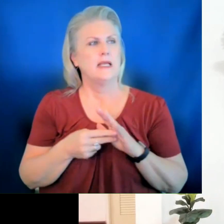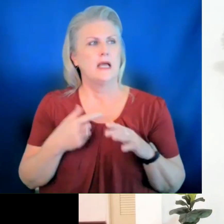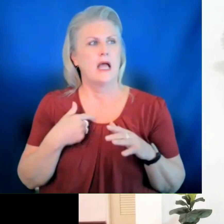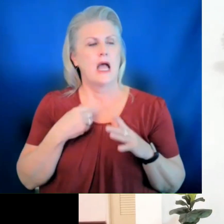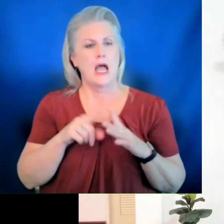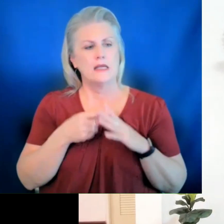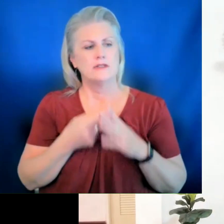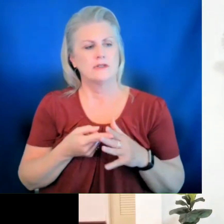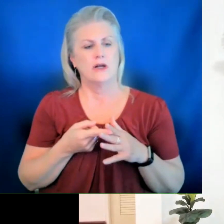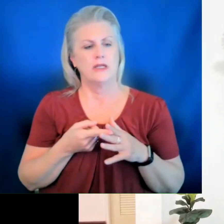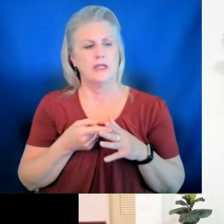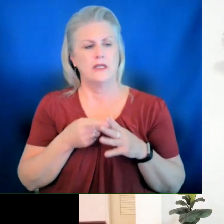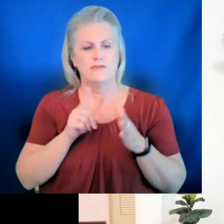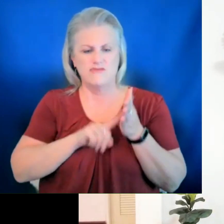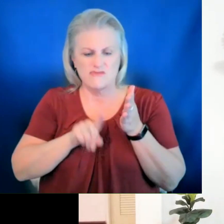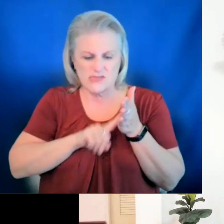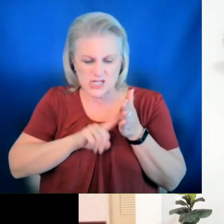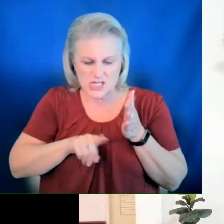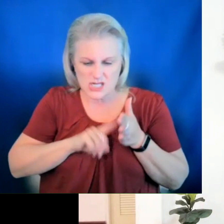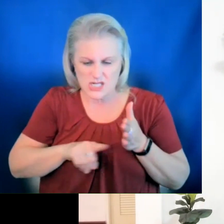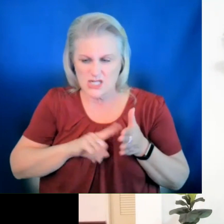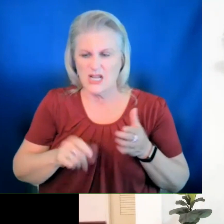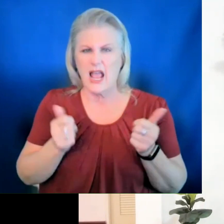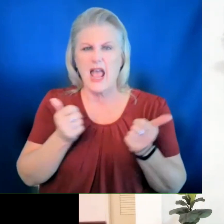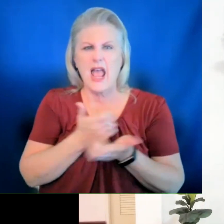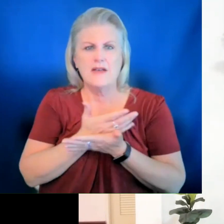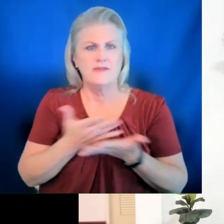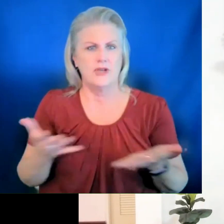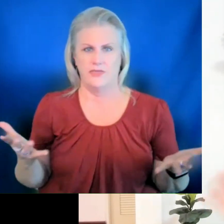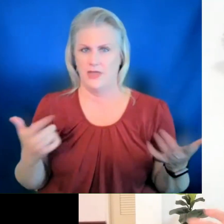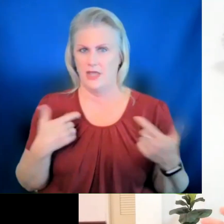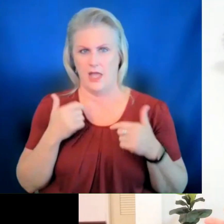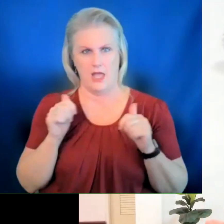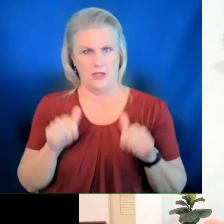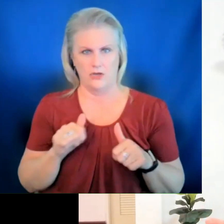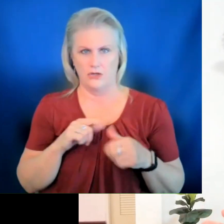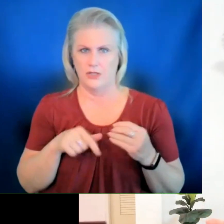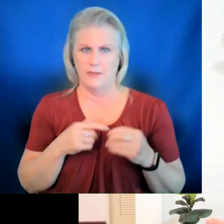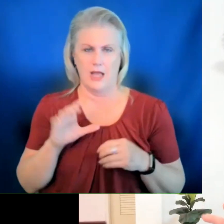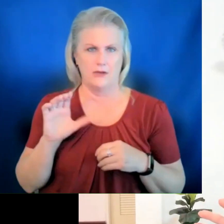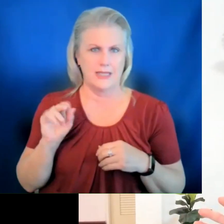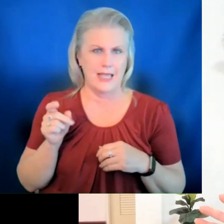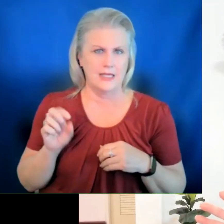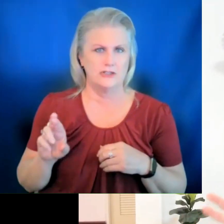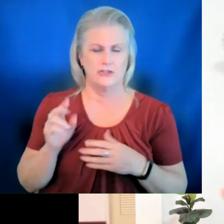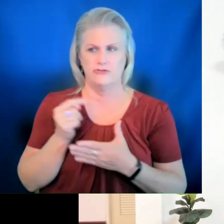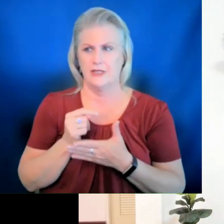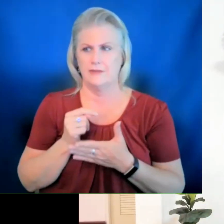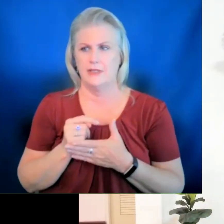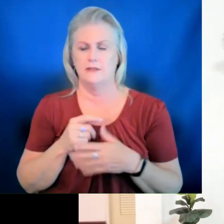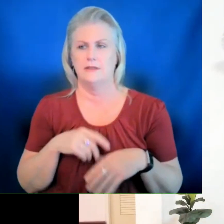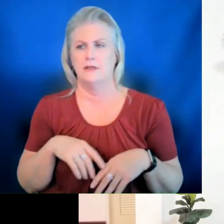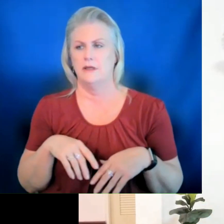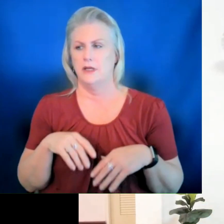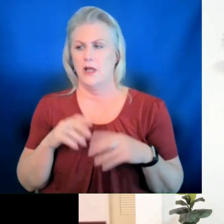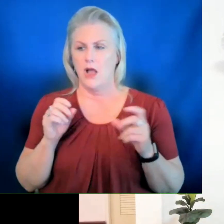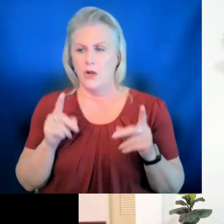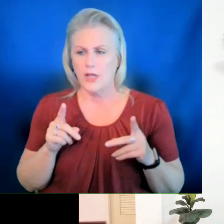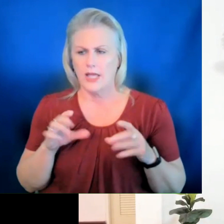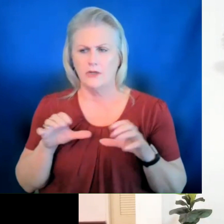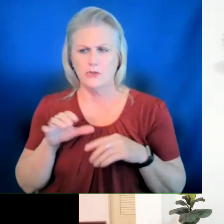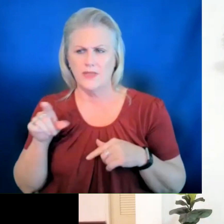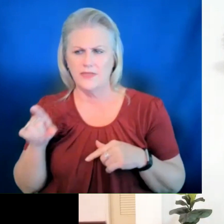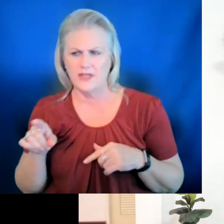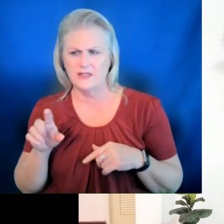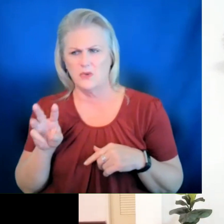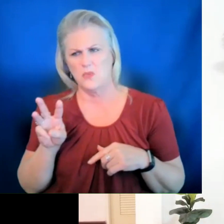do I mean by that? I started researching everything I could have about cancer treatments.